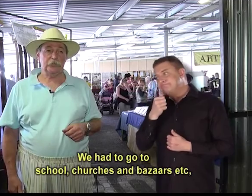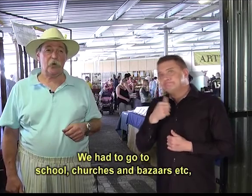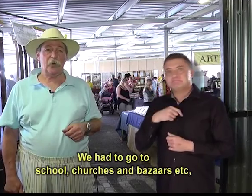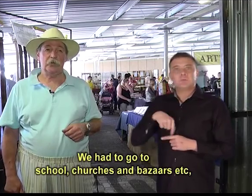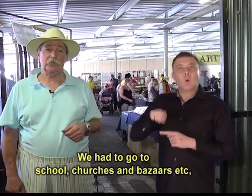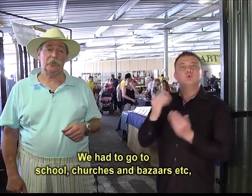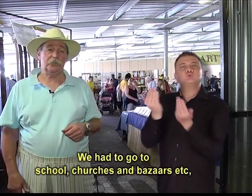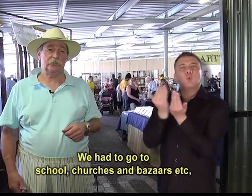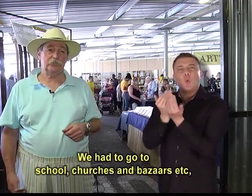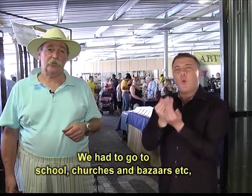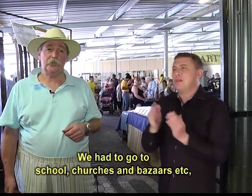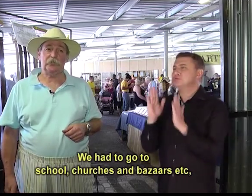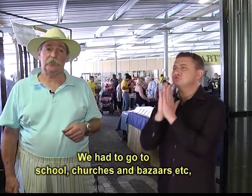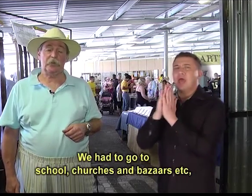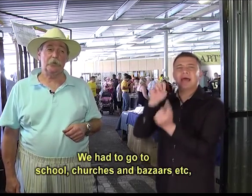and bazaars and